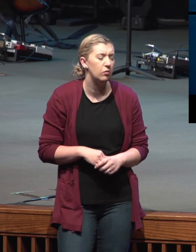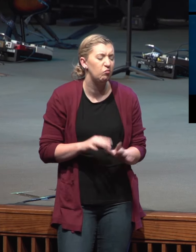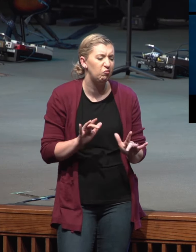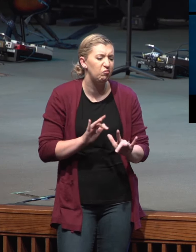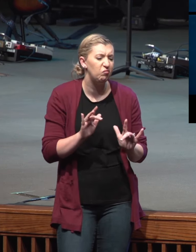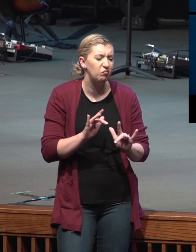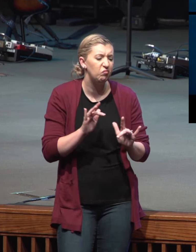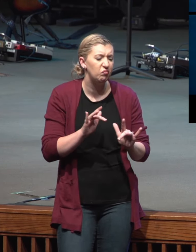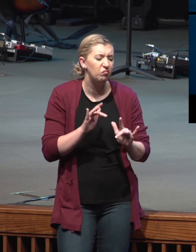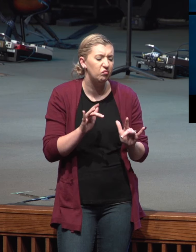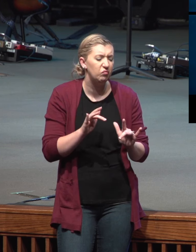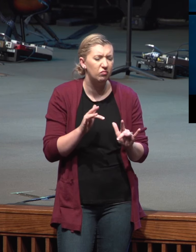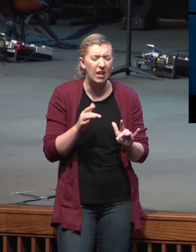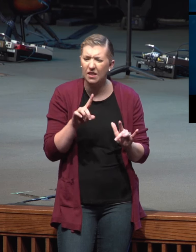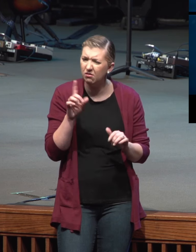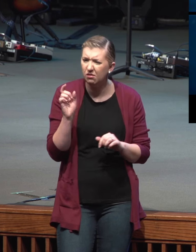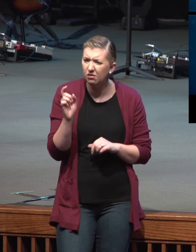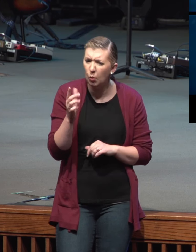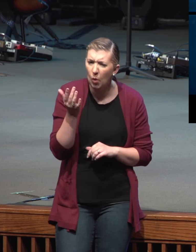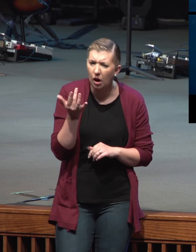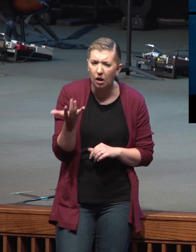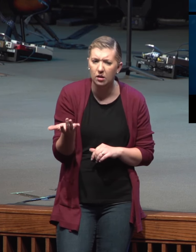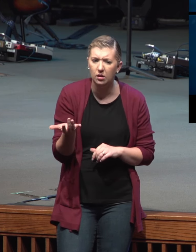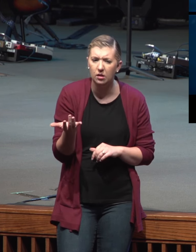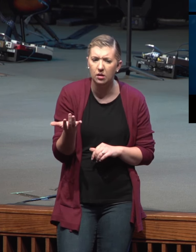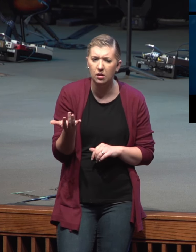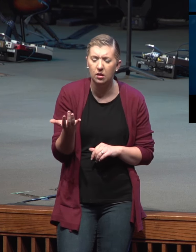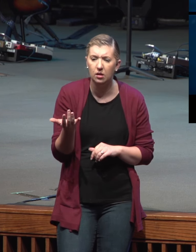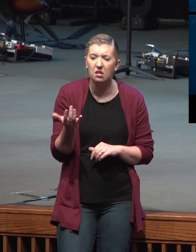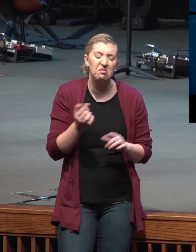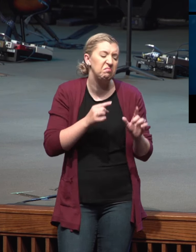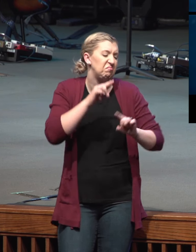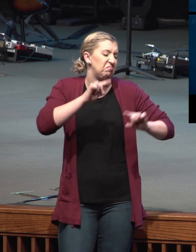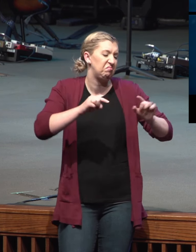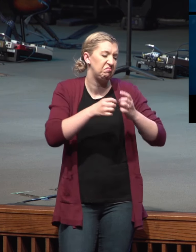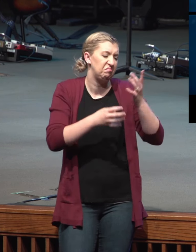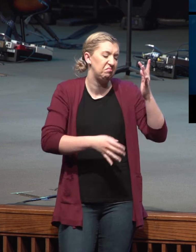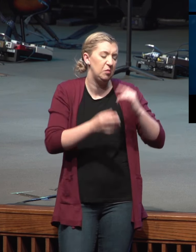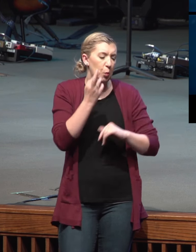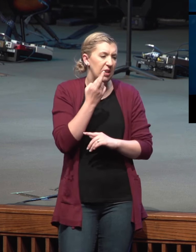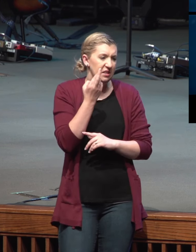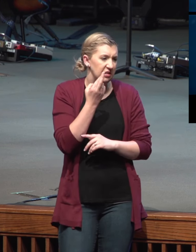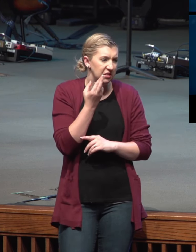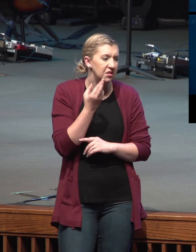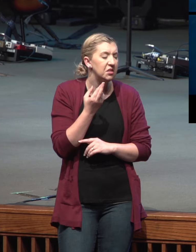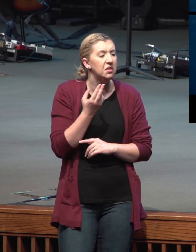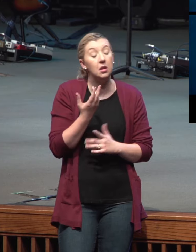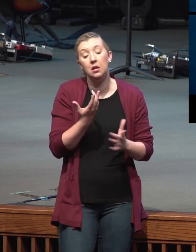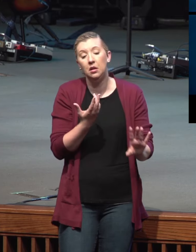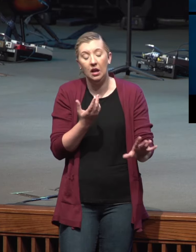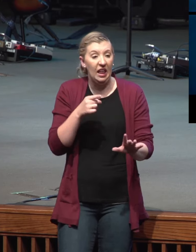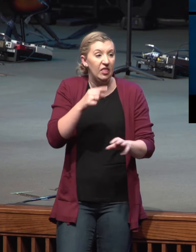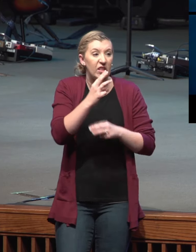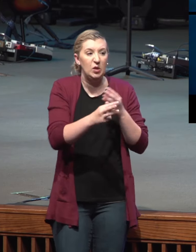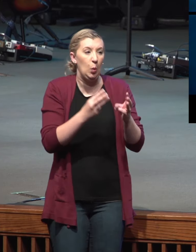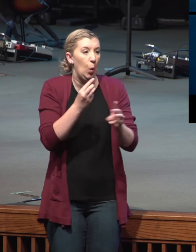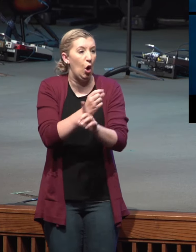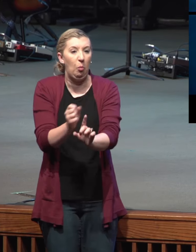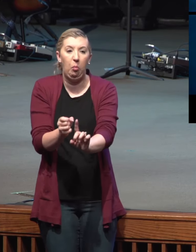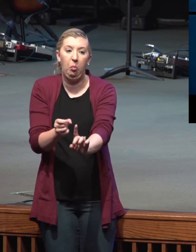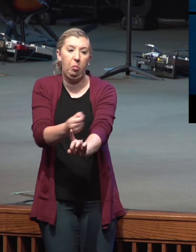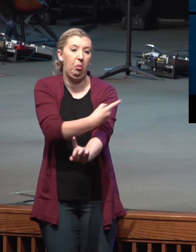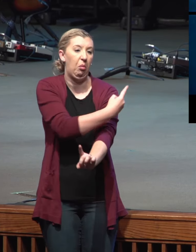And if you press them and you ask why, they got a variety of reasons. I mean, this world's going the wrong